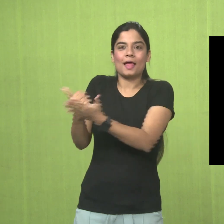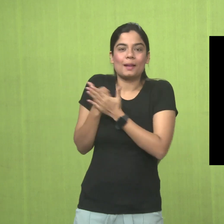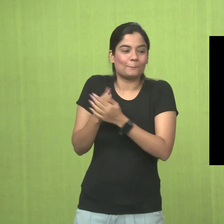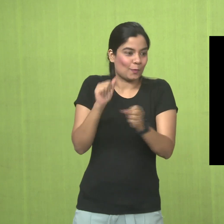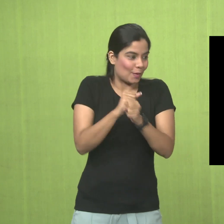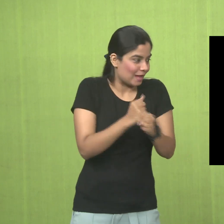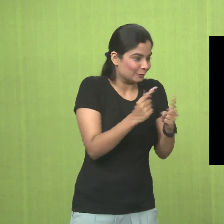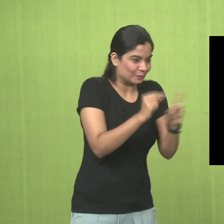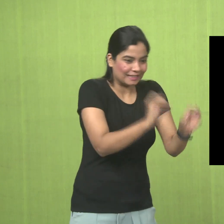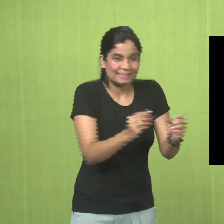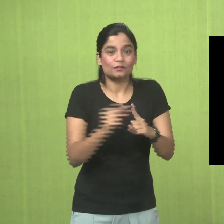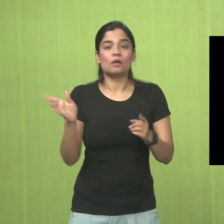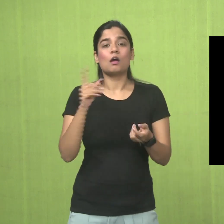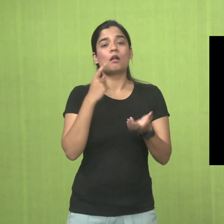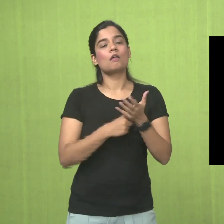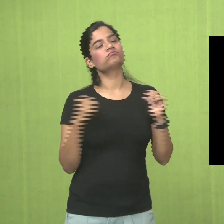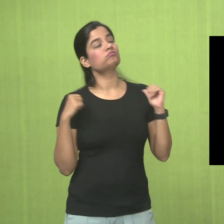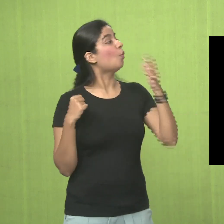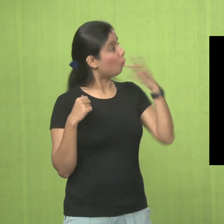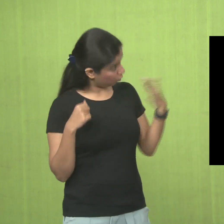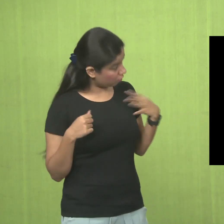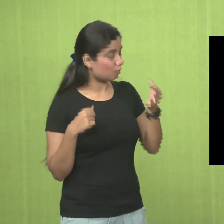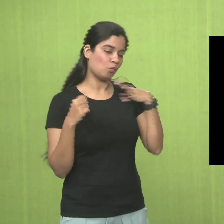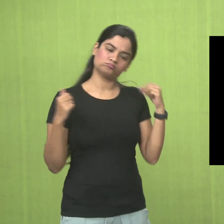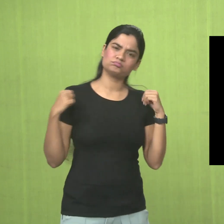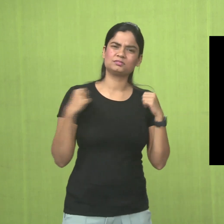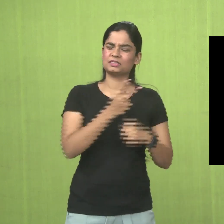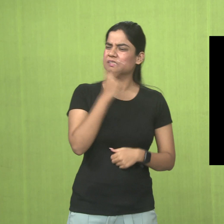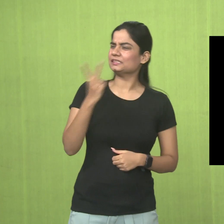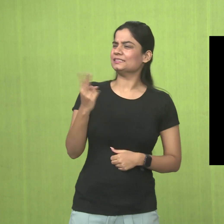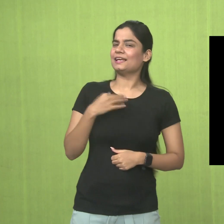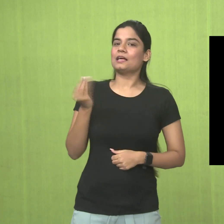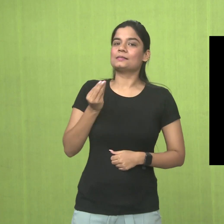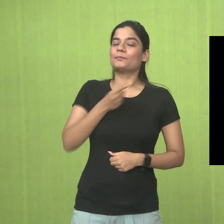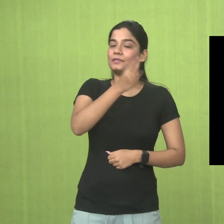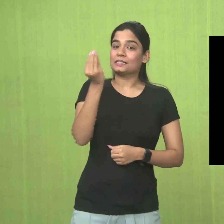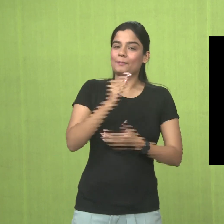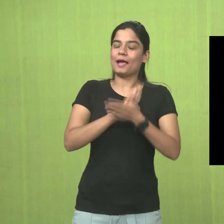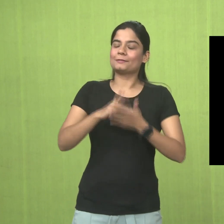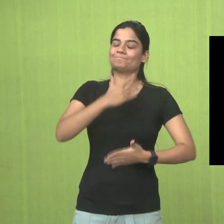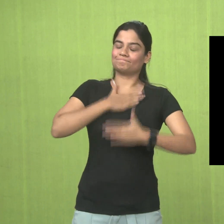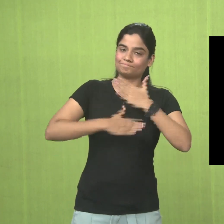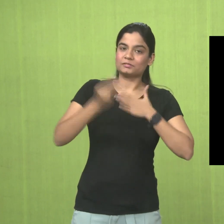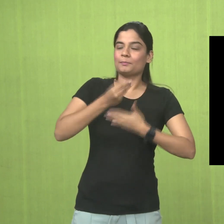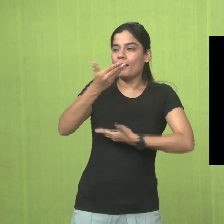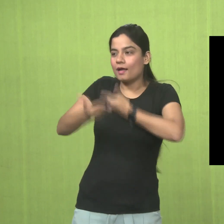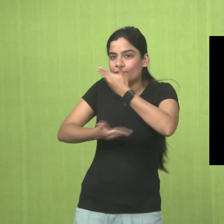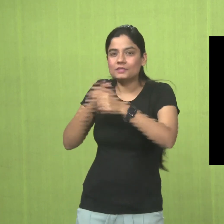Om, whereas, needed him to do a lot of work and help him with the work. Hari Om felt that he was not